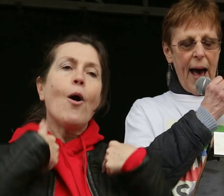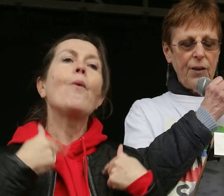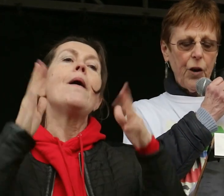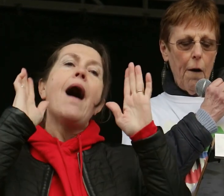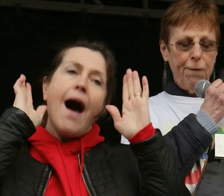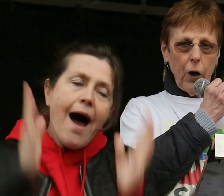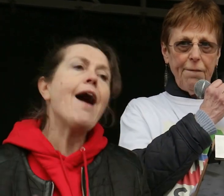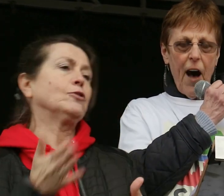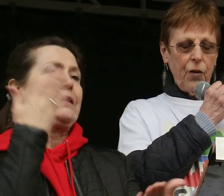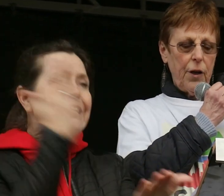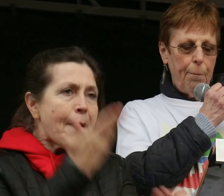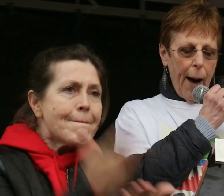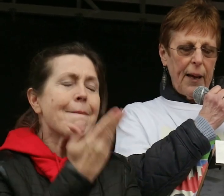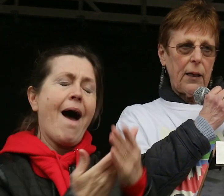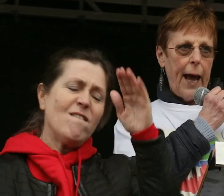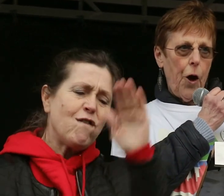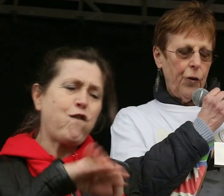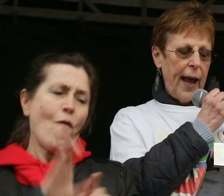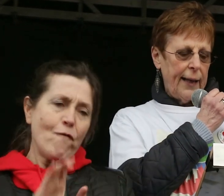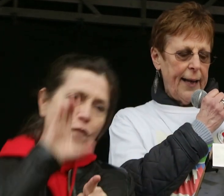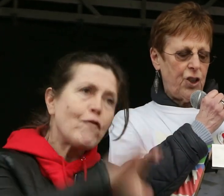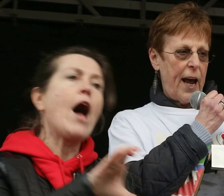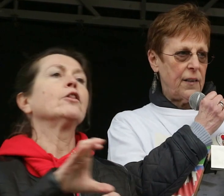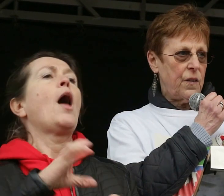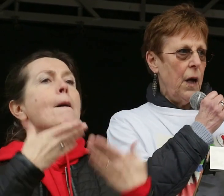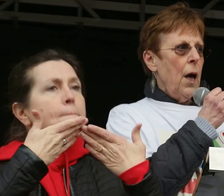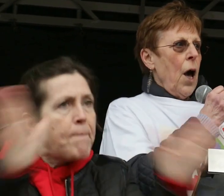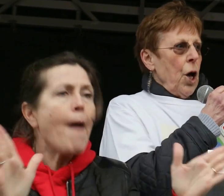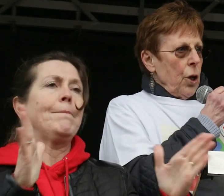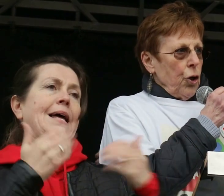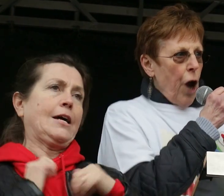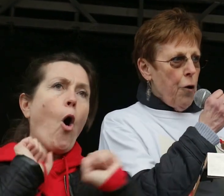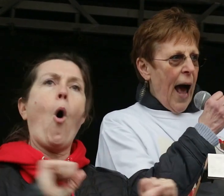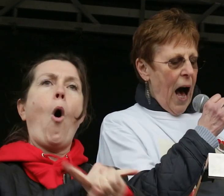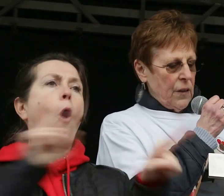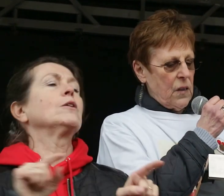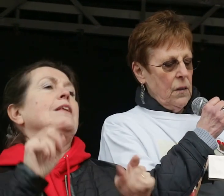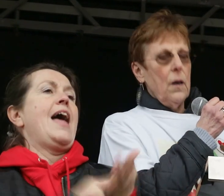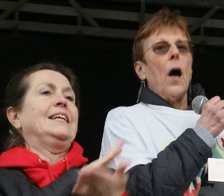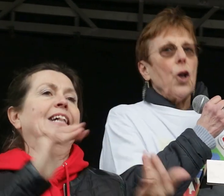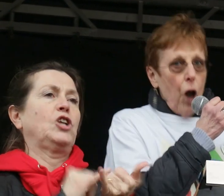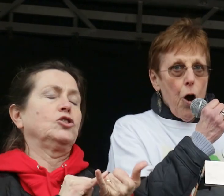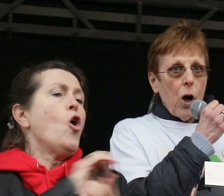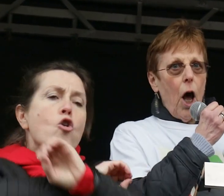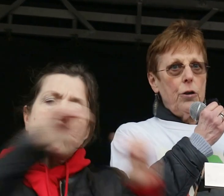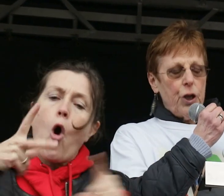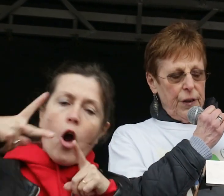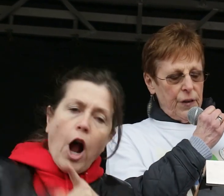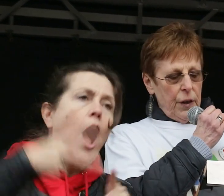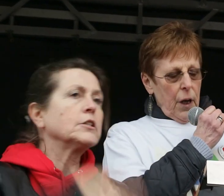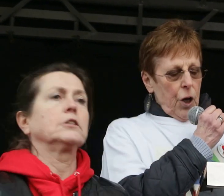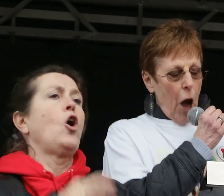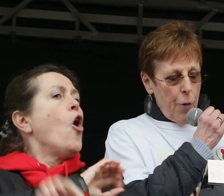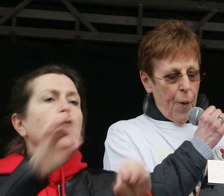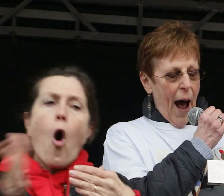must demand a fully funded, publicly owned NHS. No cuts. No